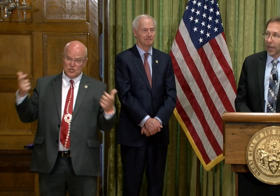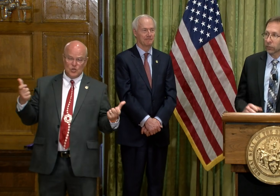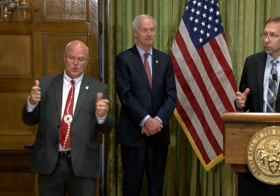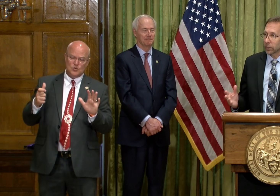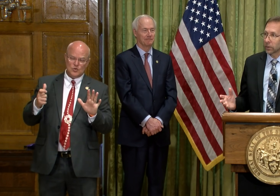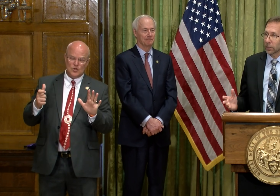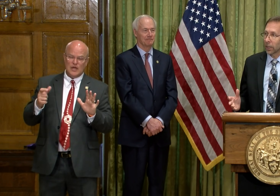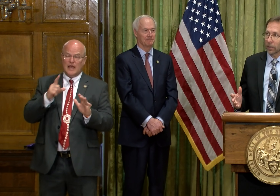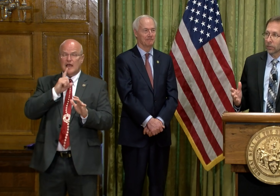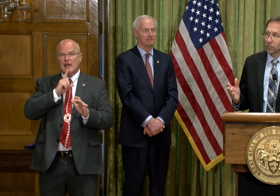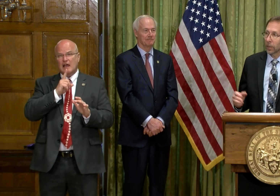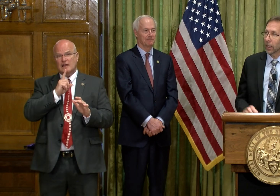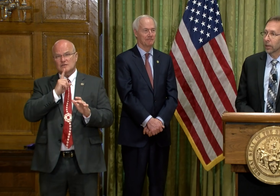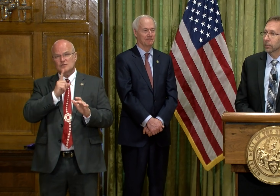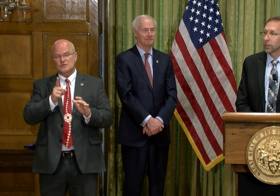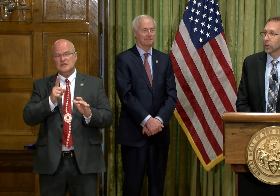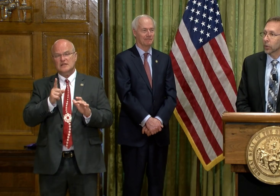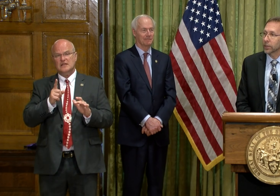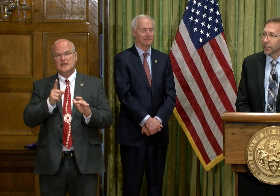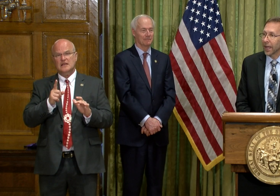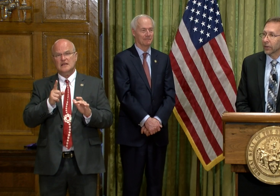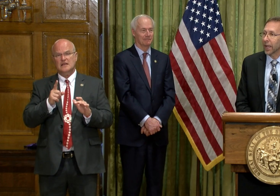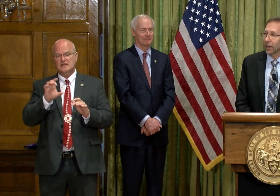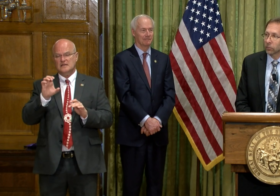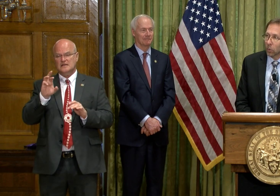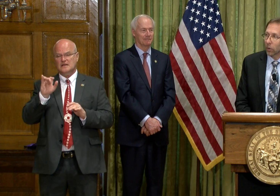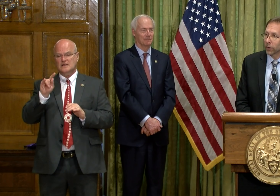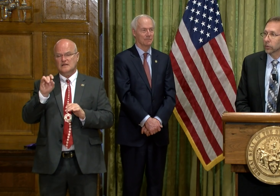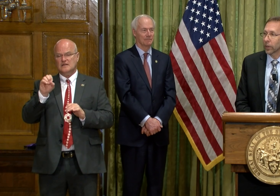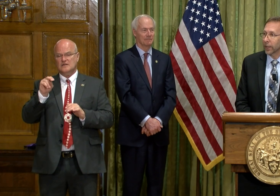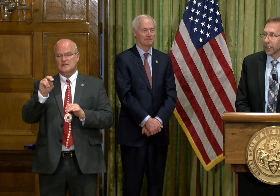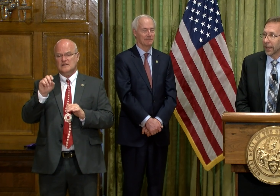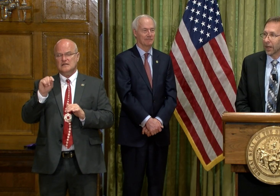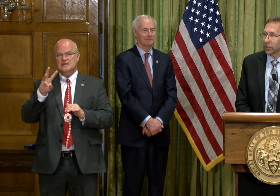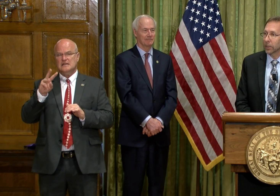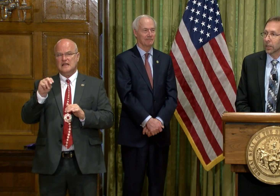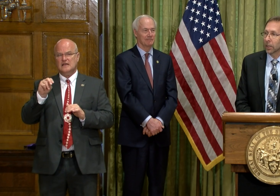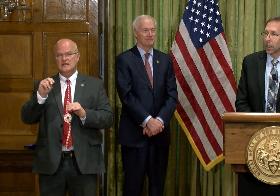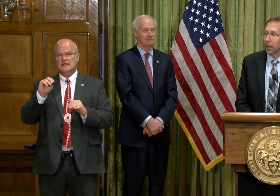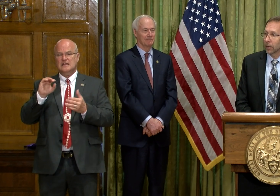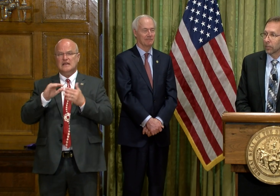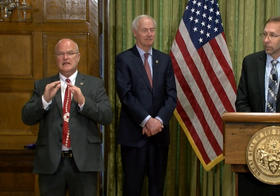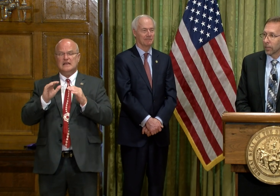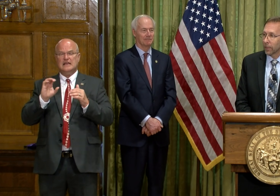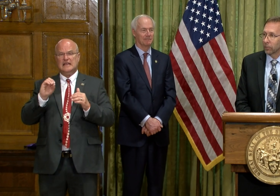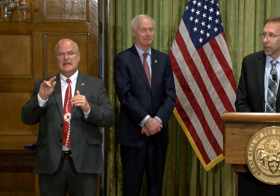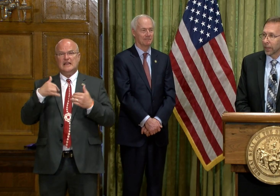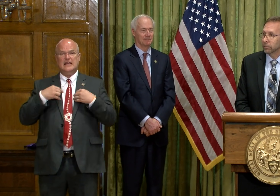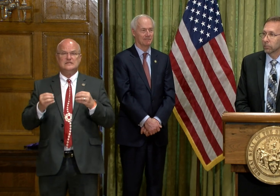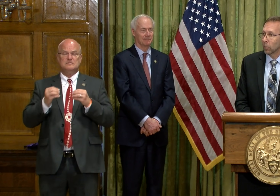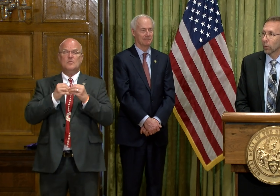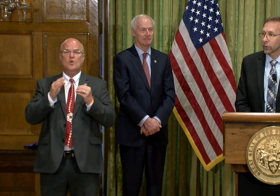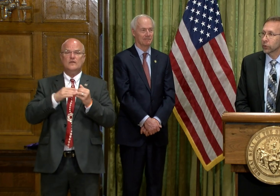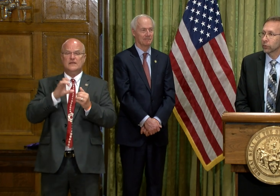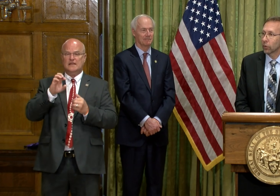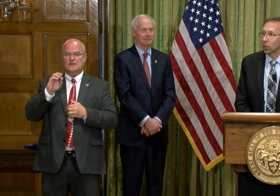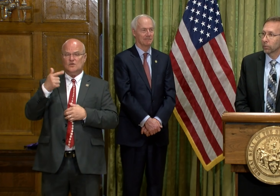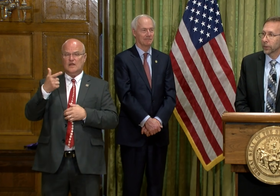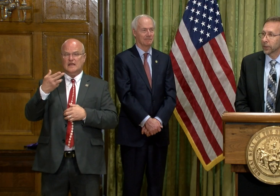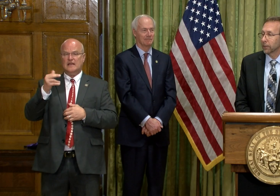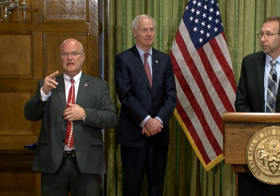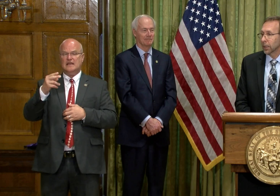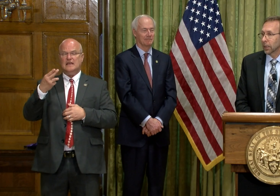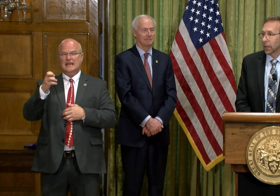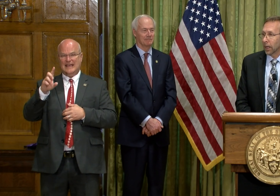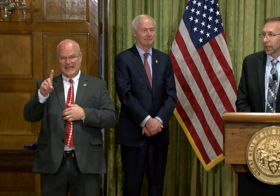there. Actually, Crittenden County has more than Craighead County by more than